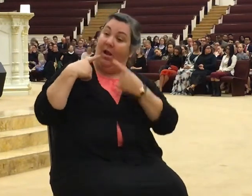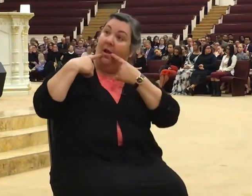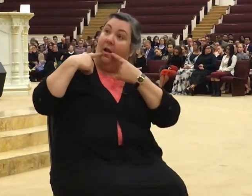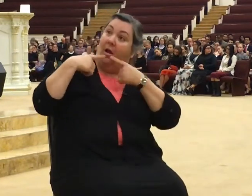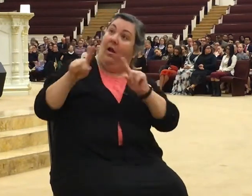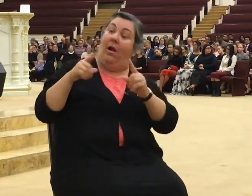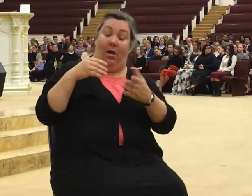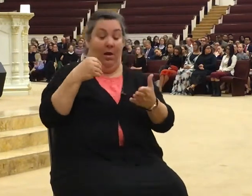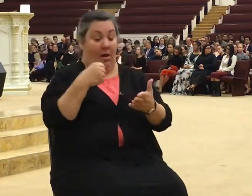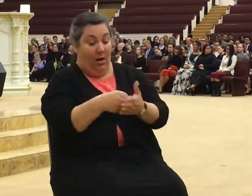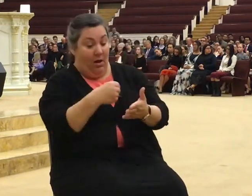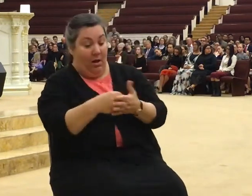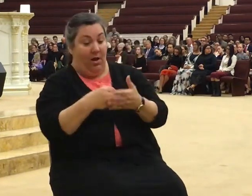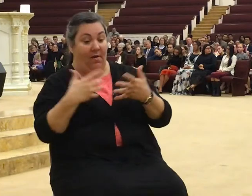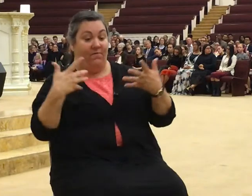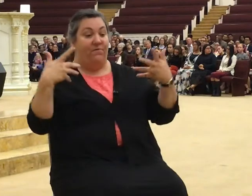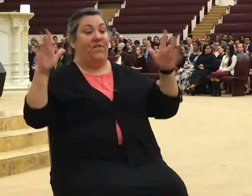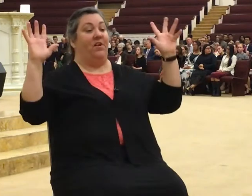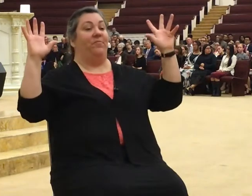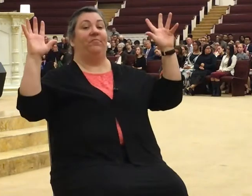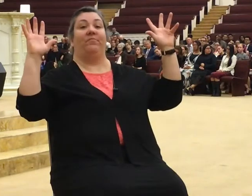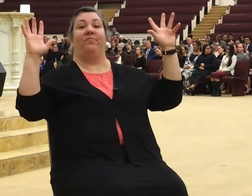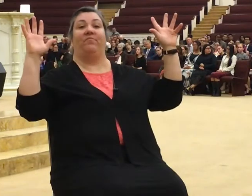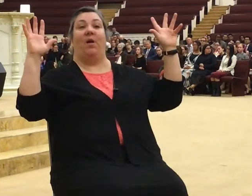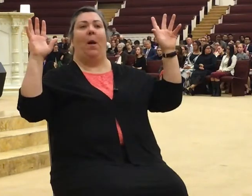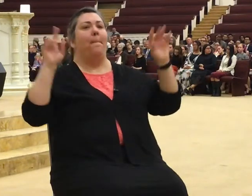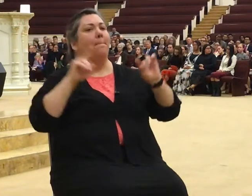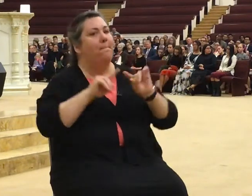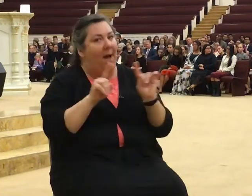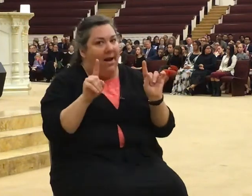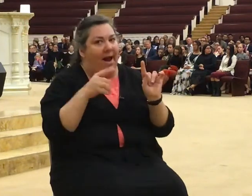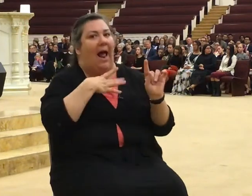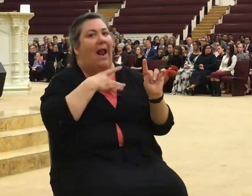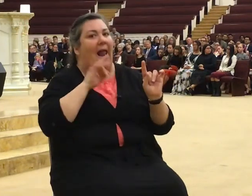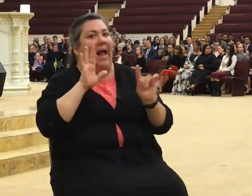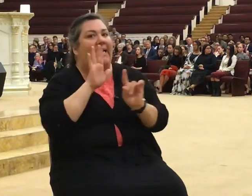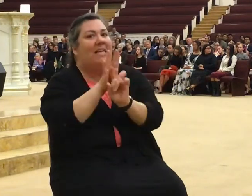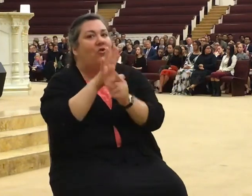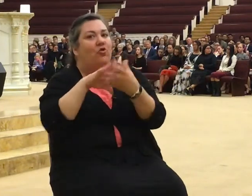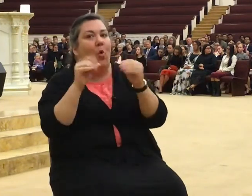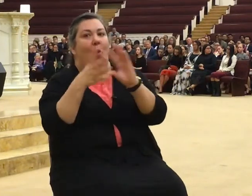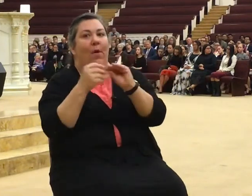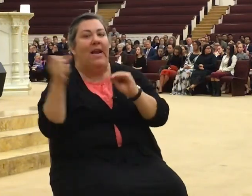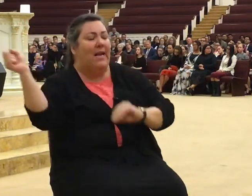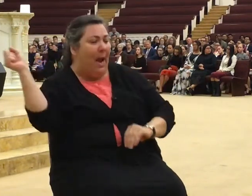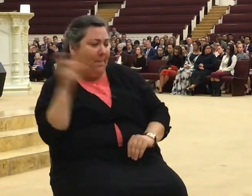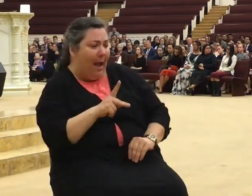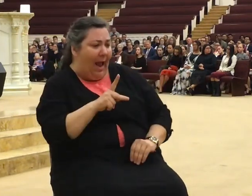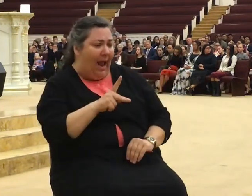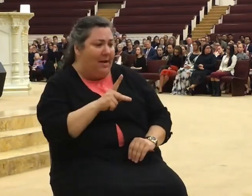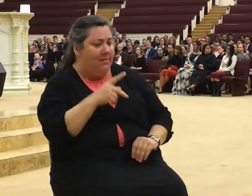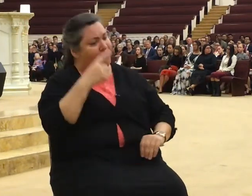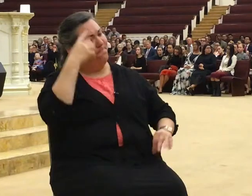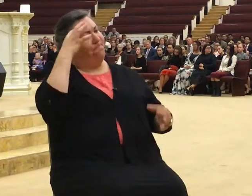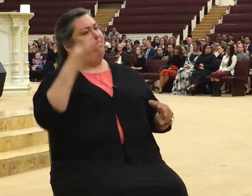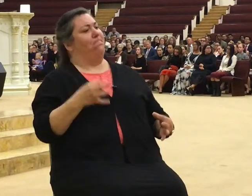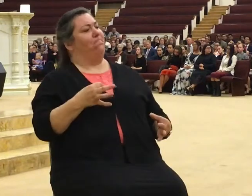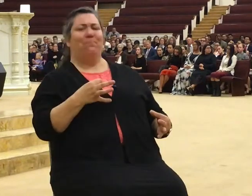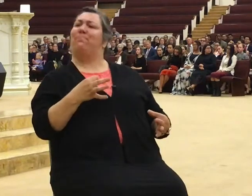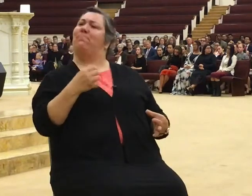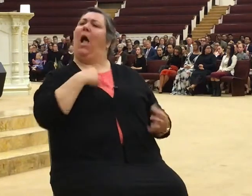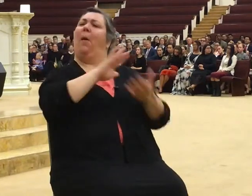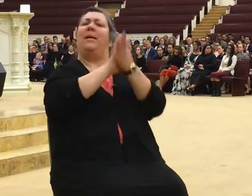money. I conquered. But I kind of like the story that he came back and decided to outbecome the man.